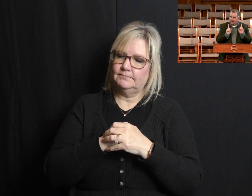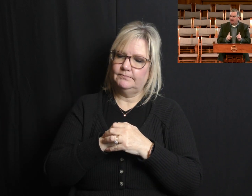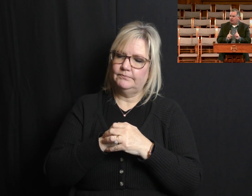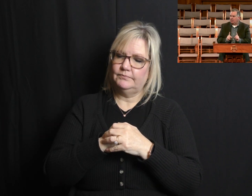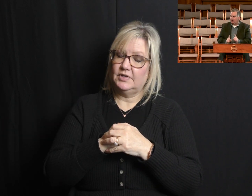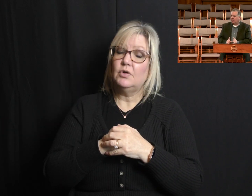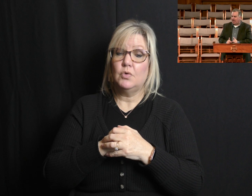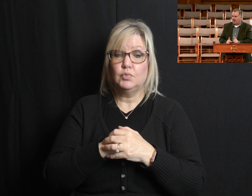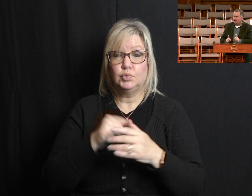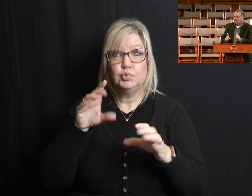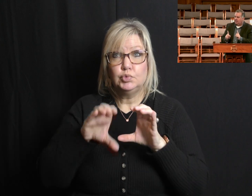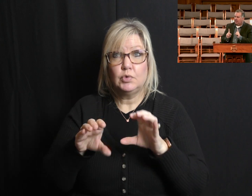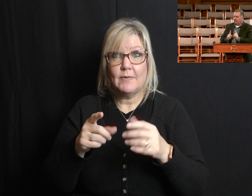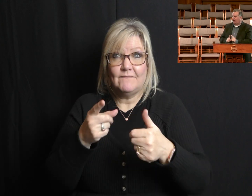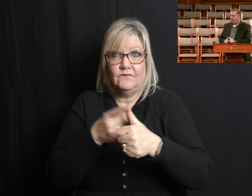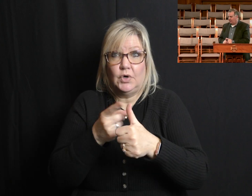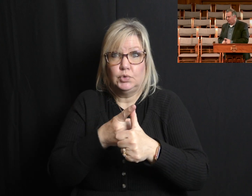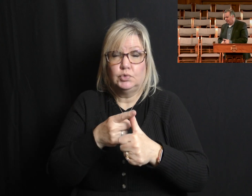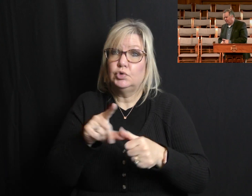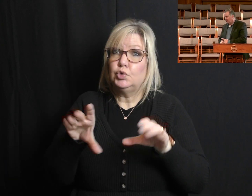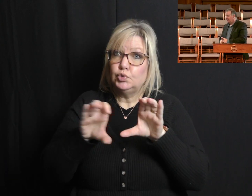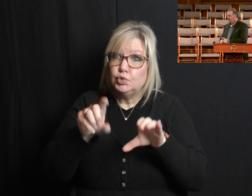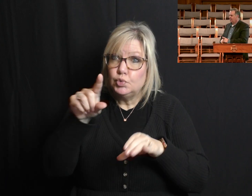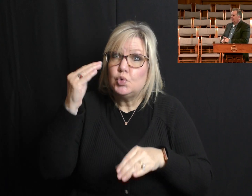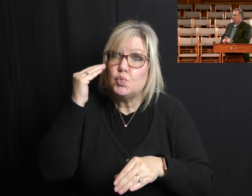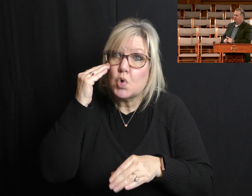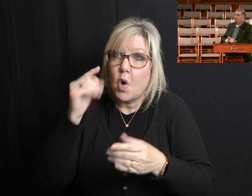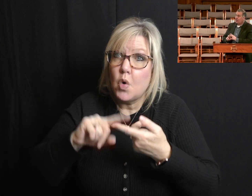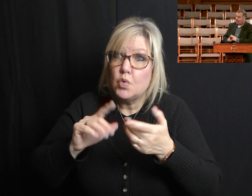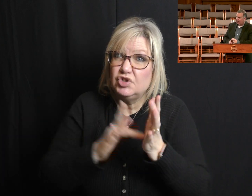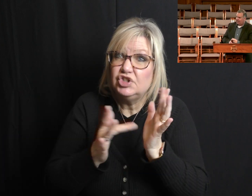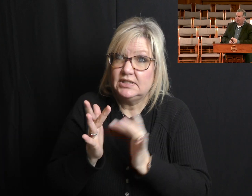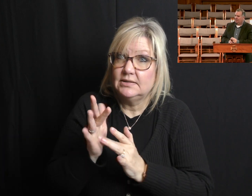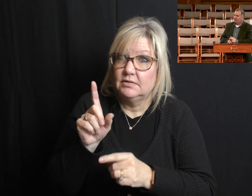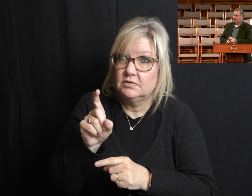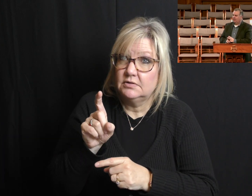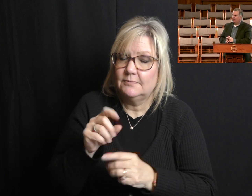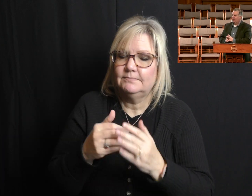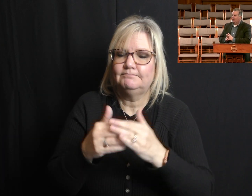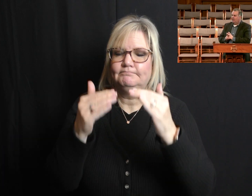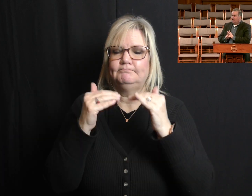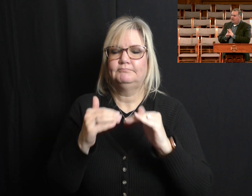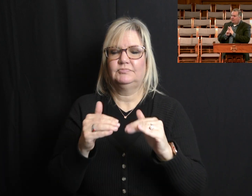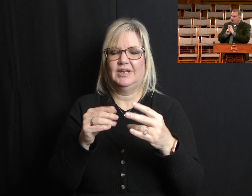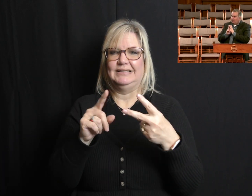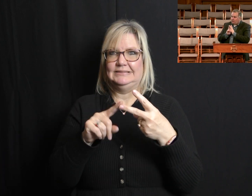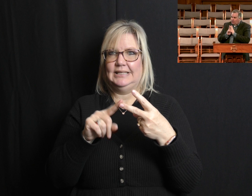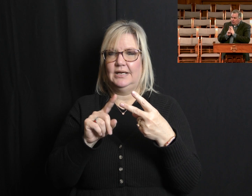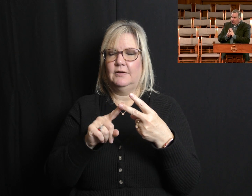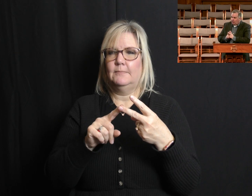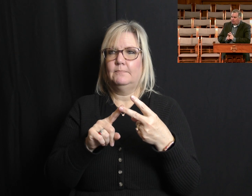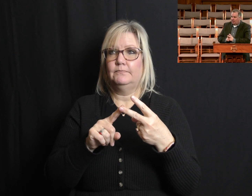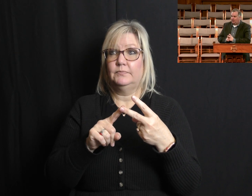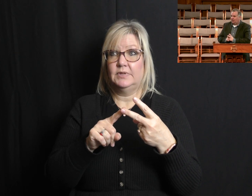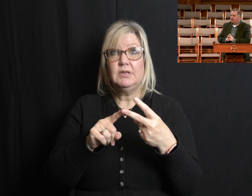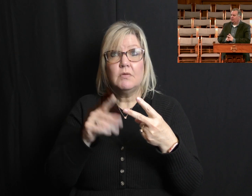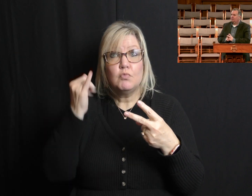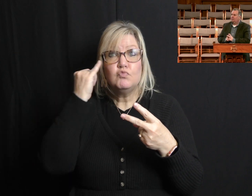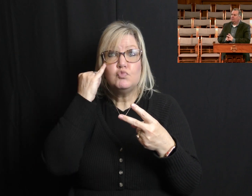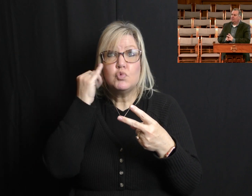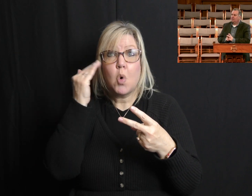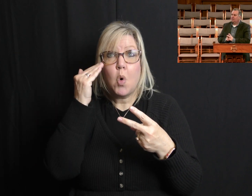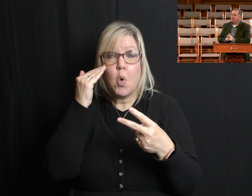not, today ought to be the day of salvation. Secondly, if you do know